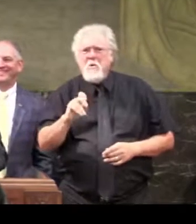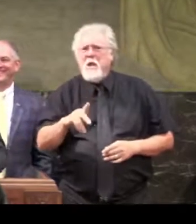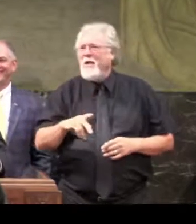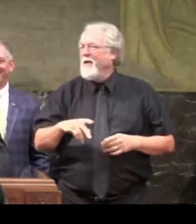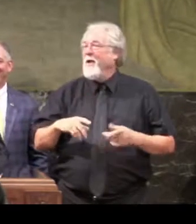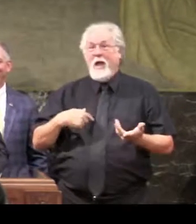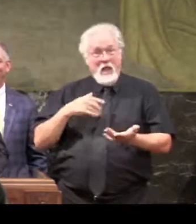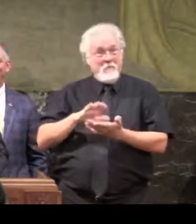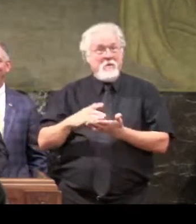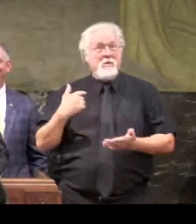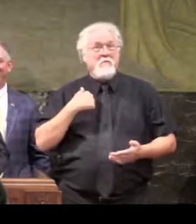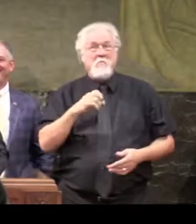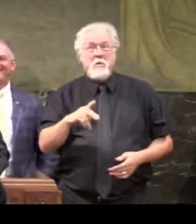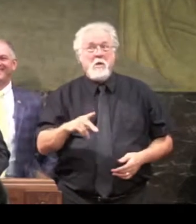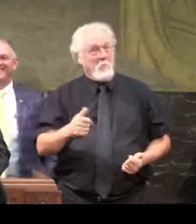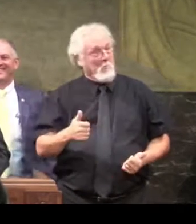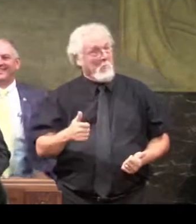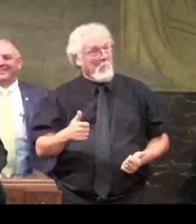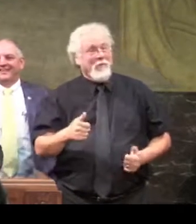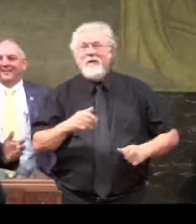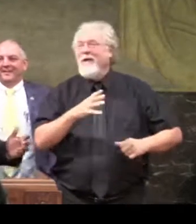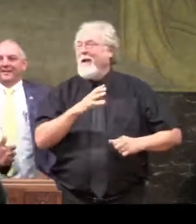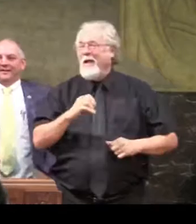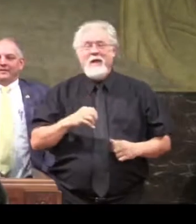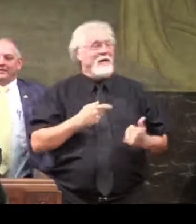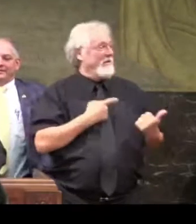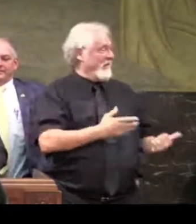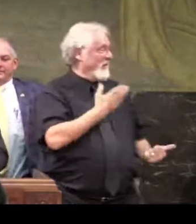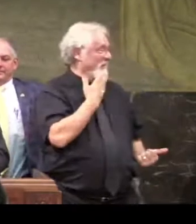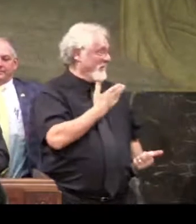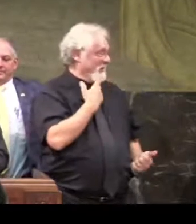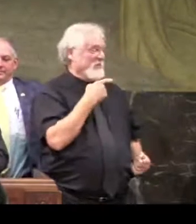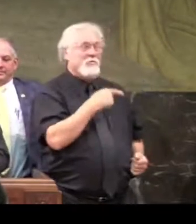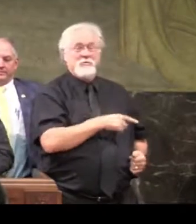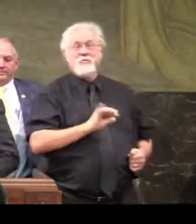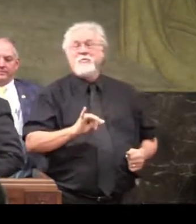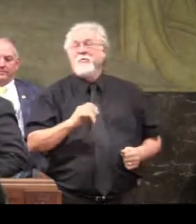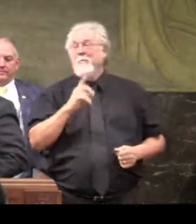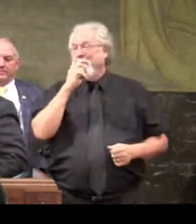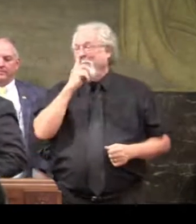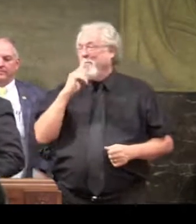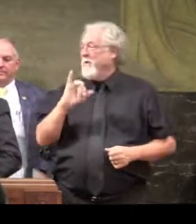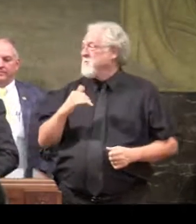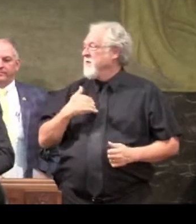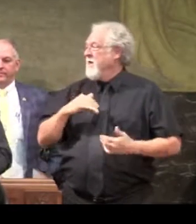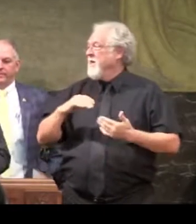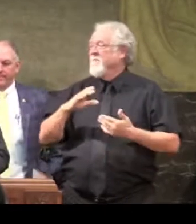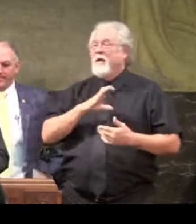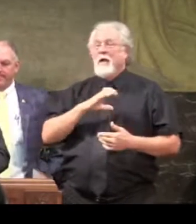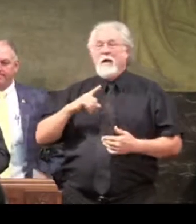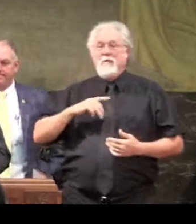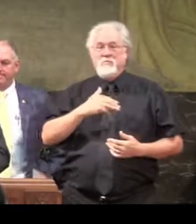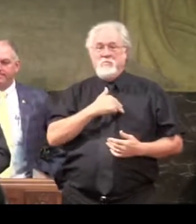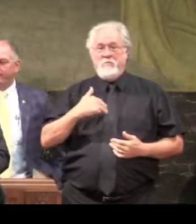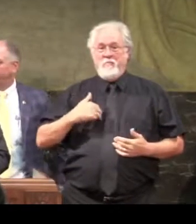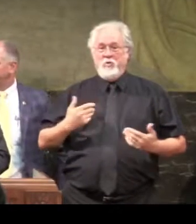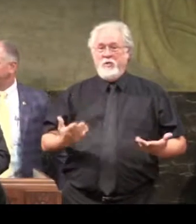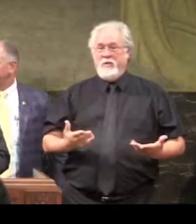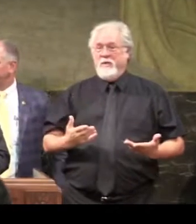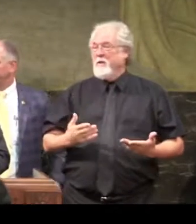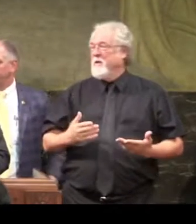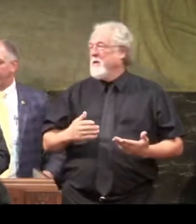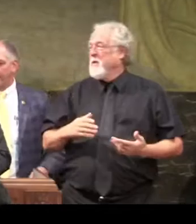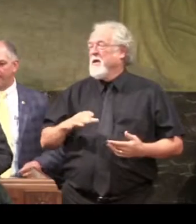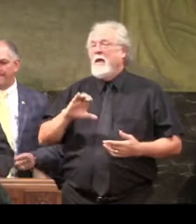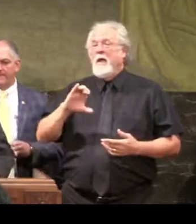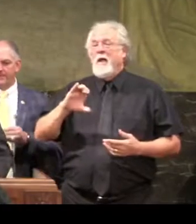And I believe we're okay, right? And Leslie, we appreciate you as well. But I also have my city council member here, in which